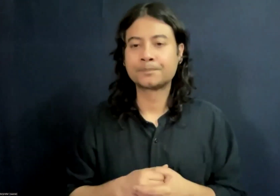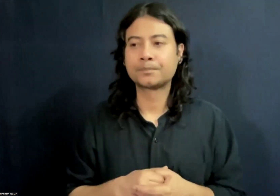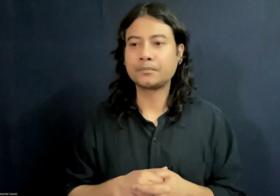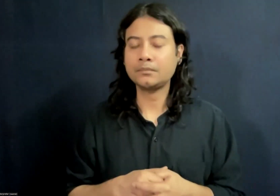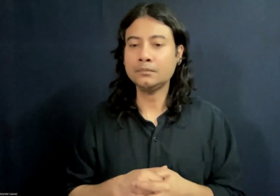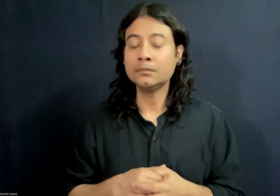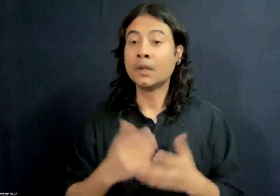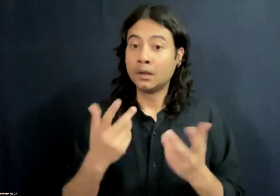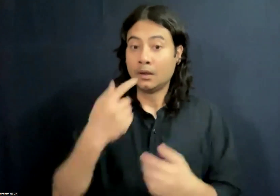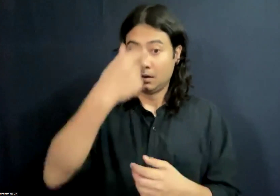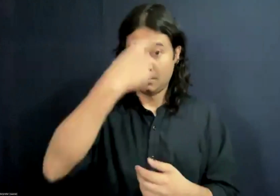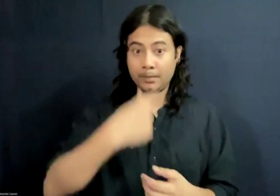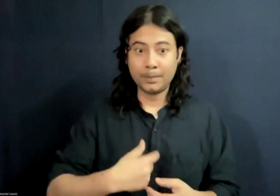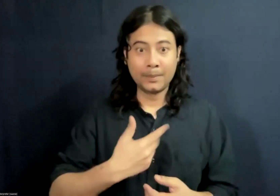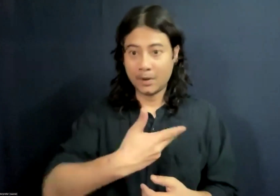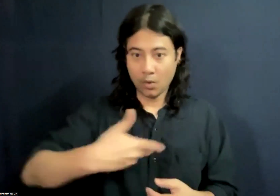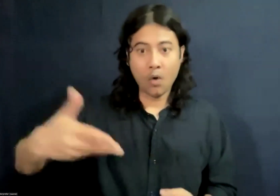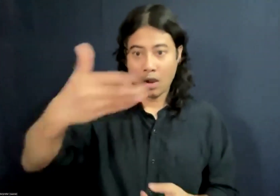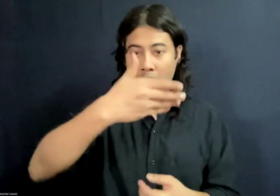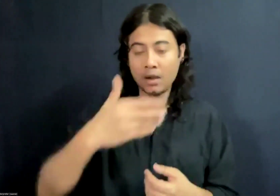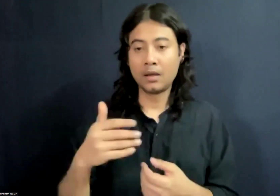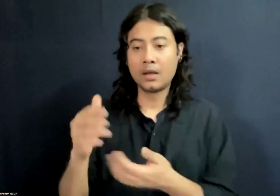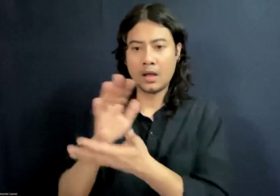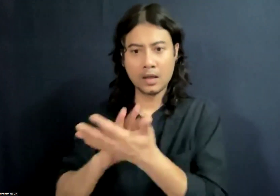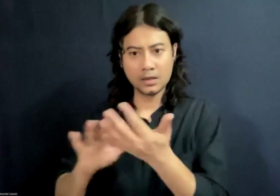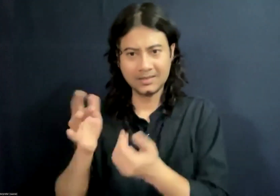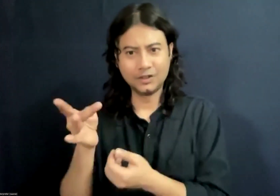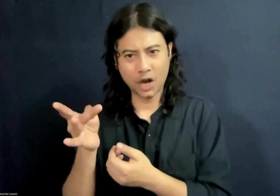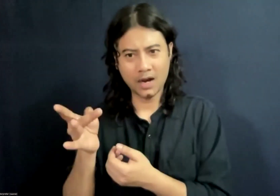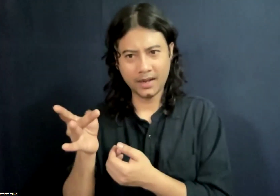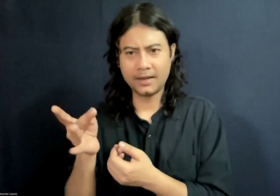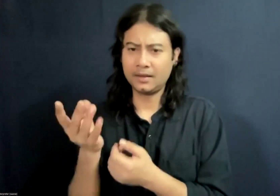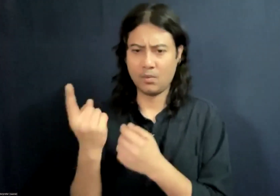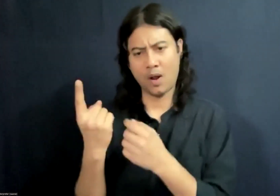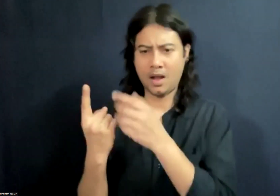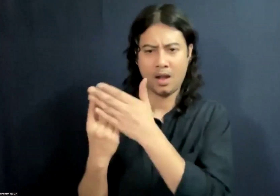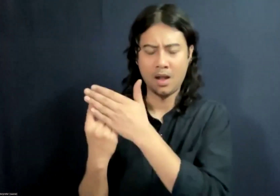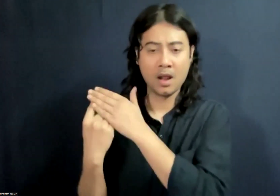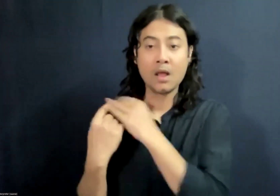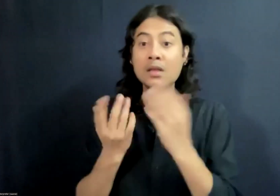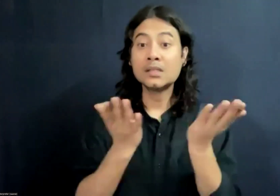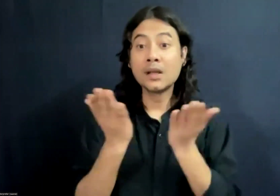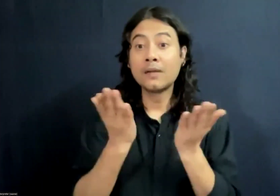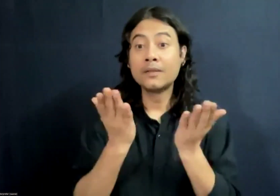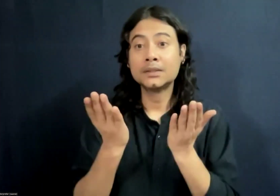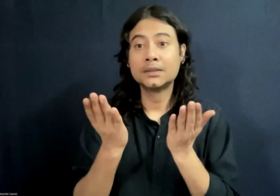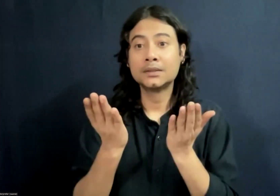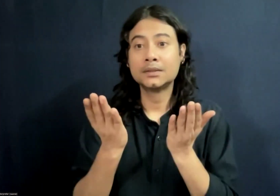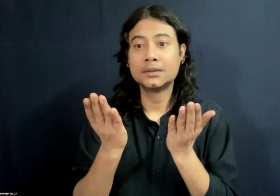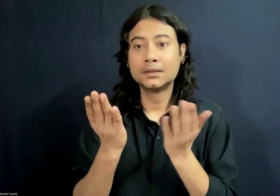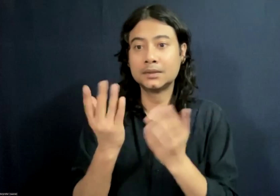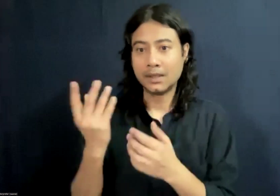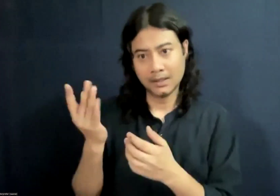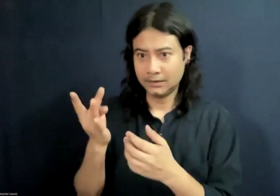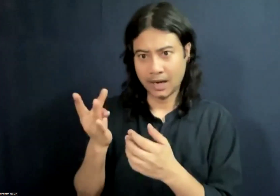some service, if we are able to do some service, it has a very special meaning. And the special